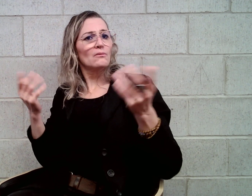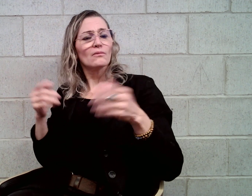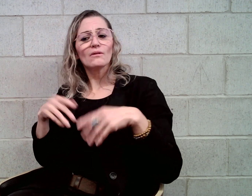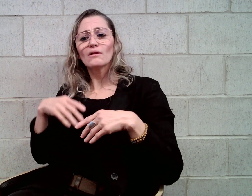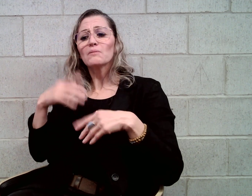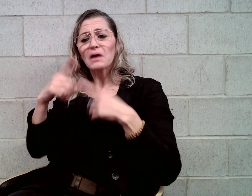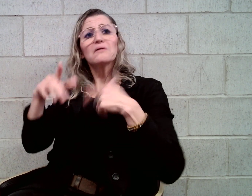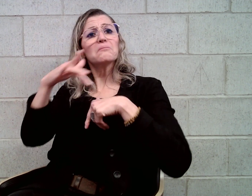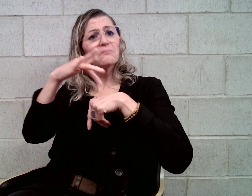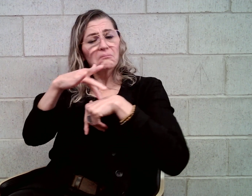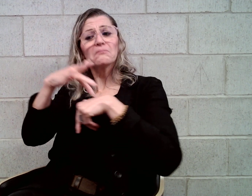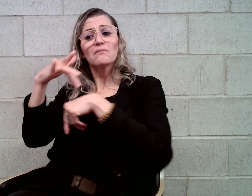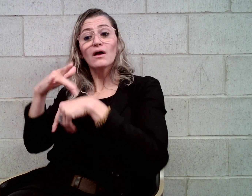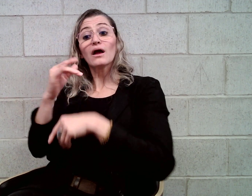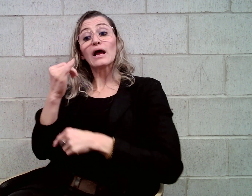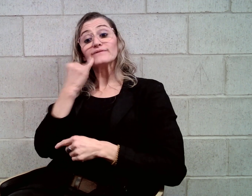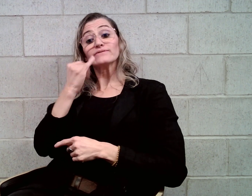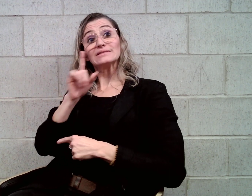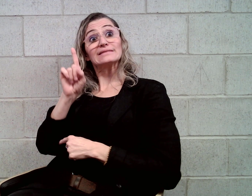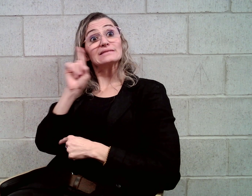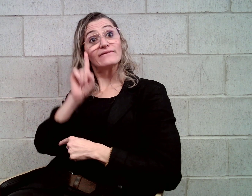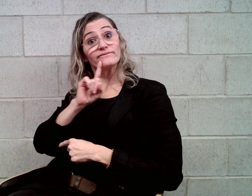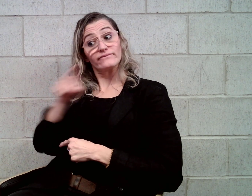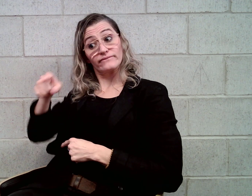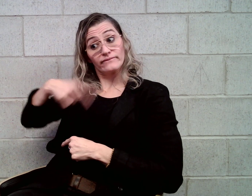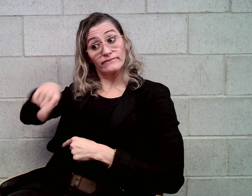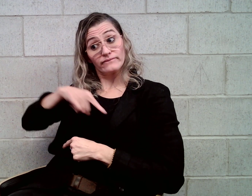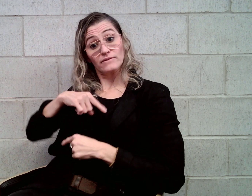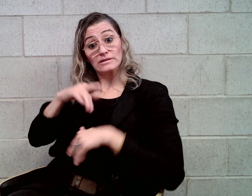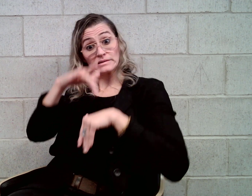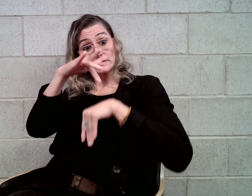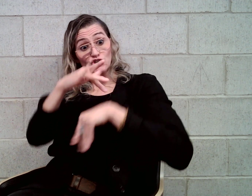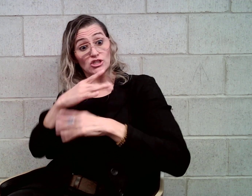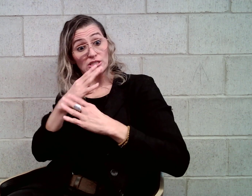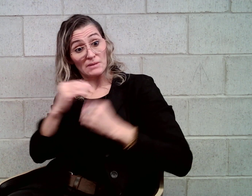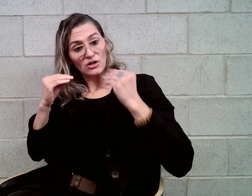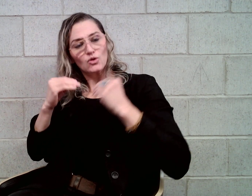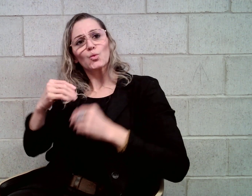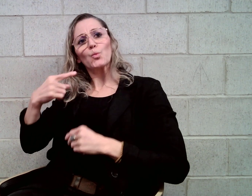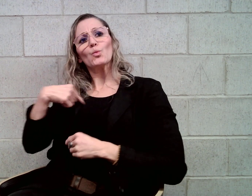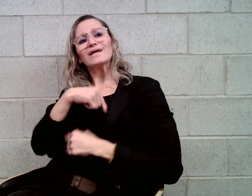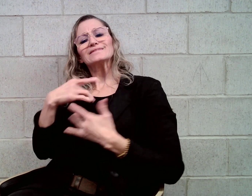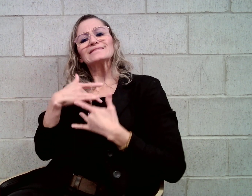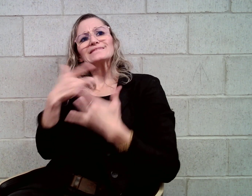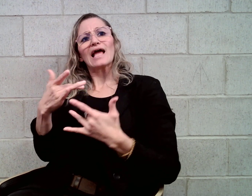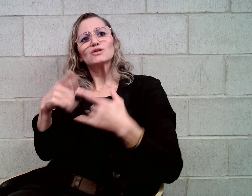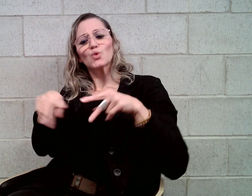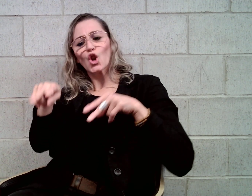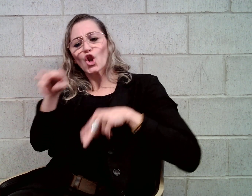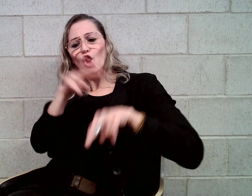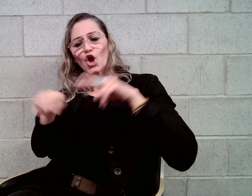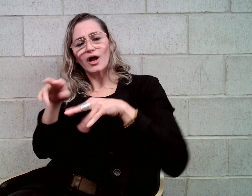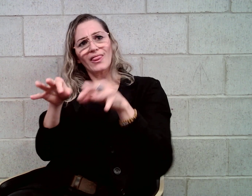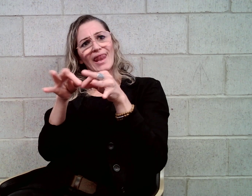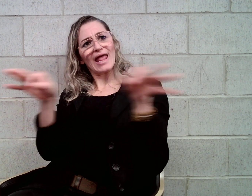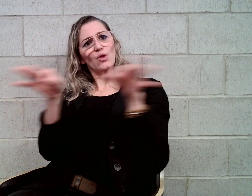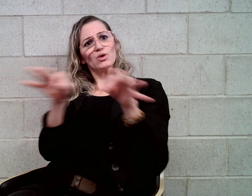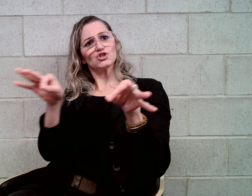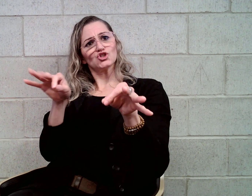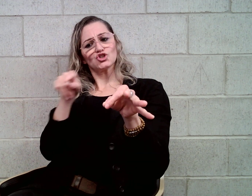own history. So of course we intersected it with some, exposure to Shakespeare, but typically what we're doing is